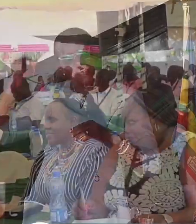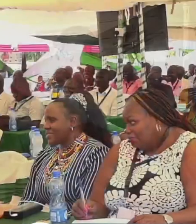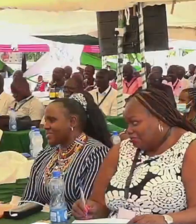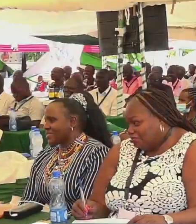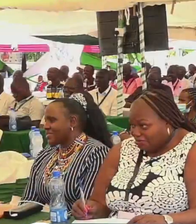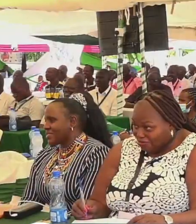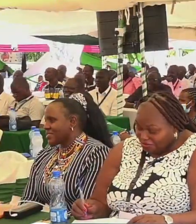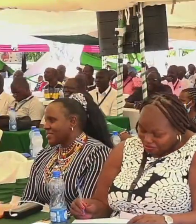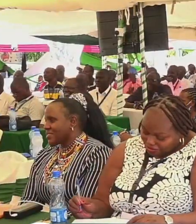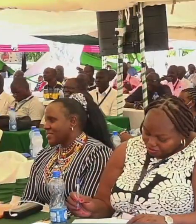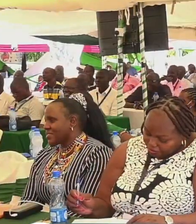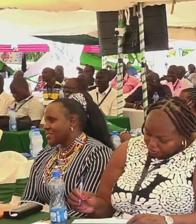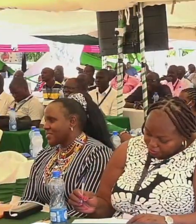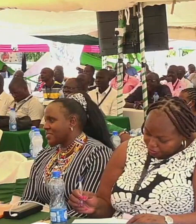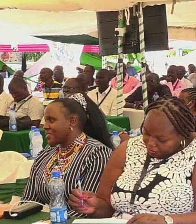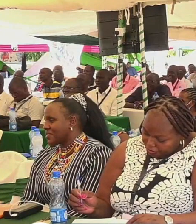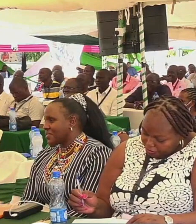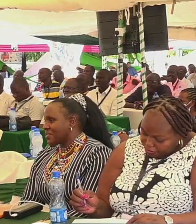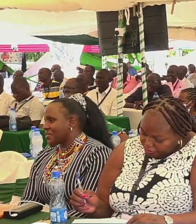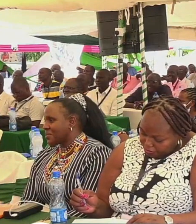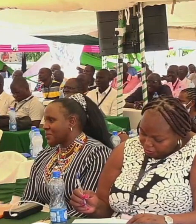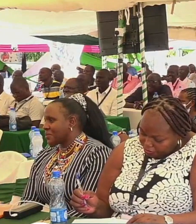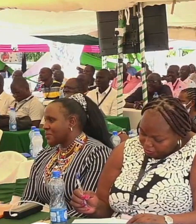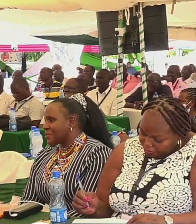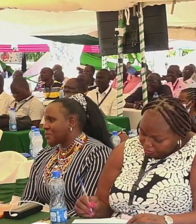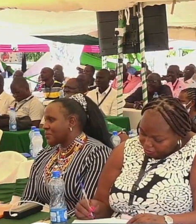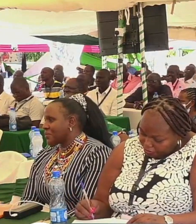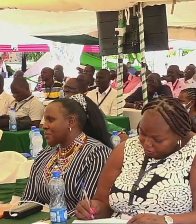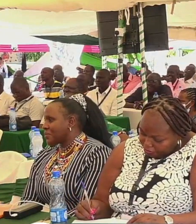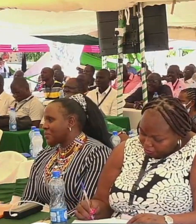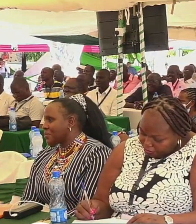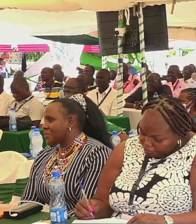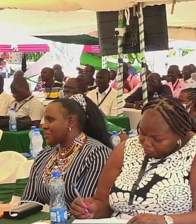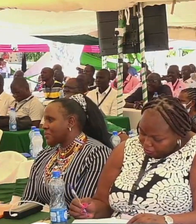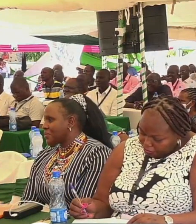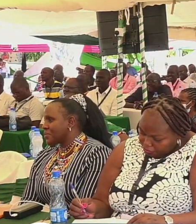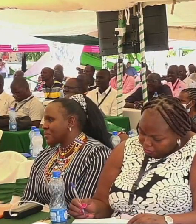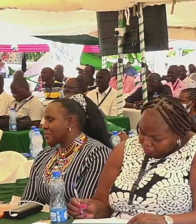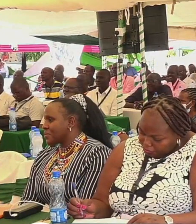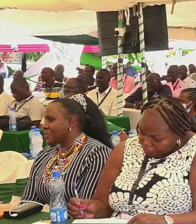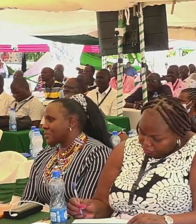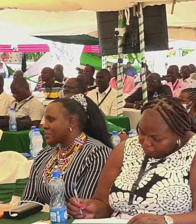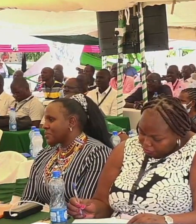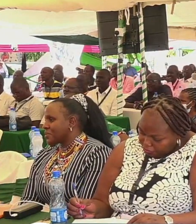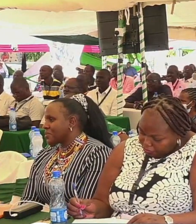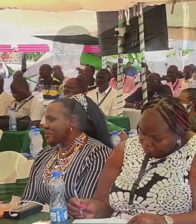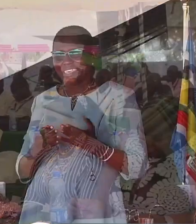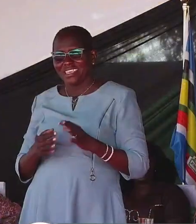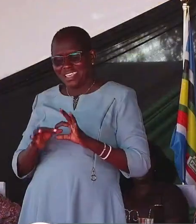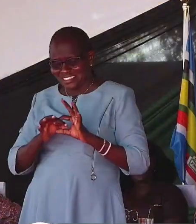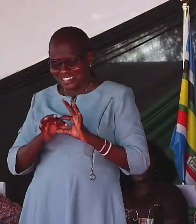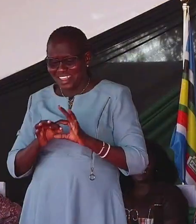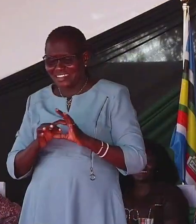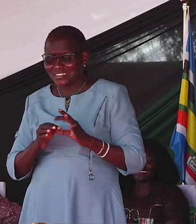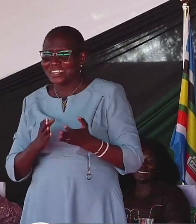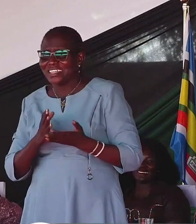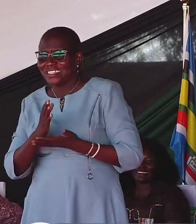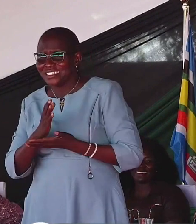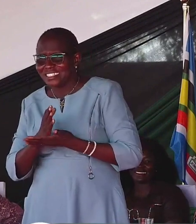And I know my good friends here might have really interacted with some.